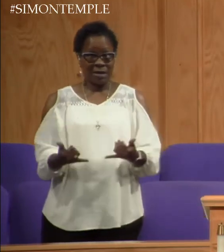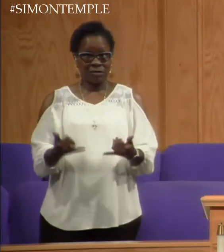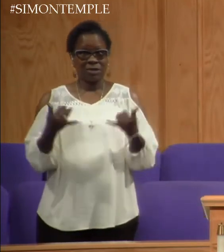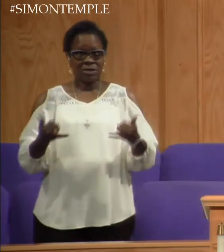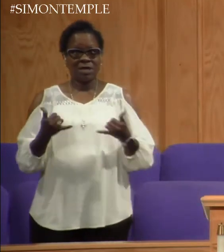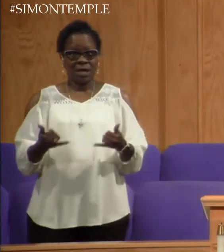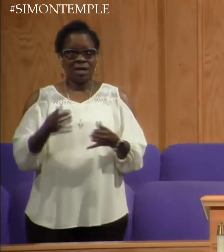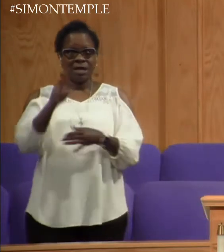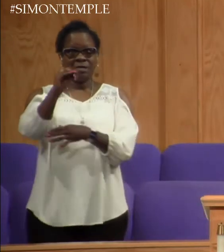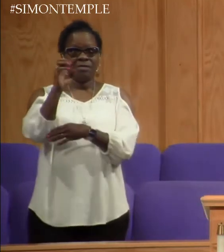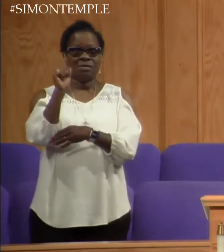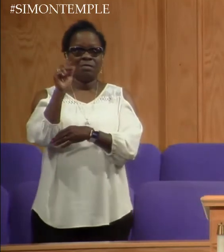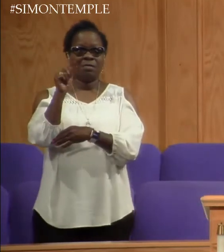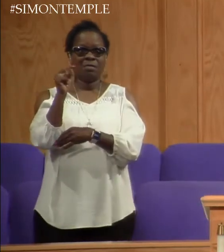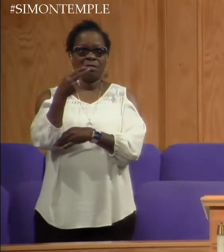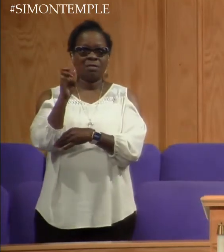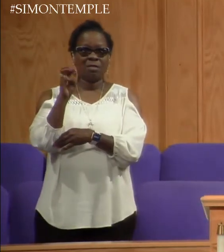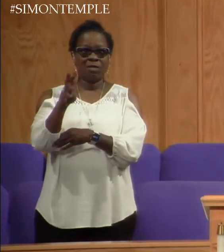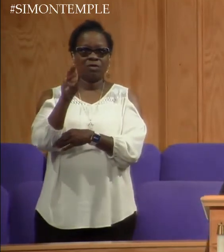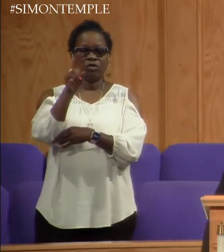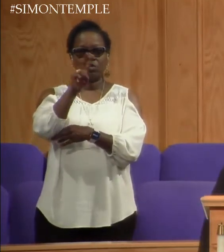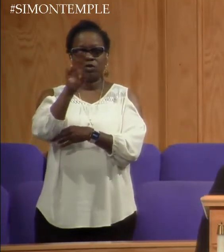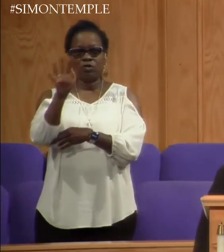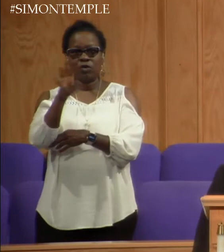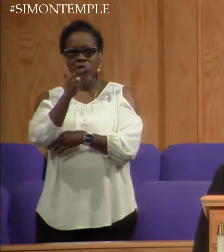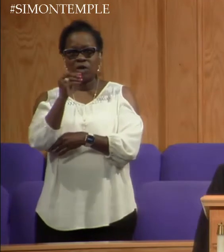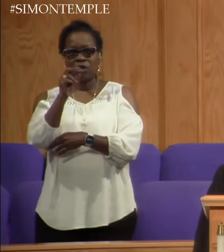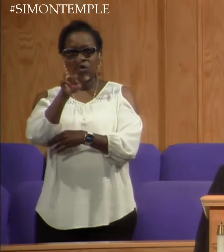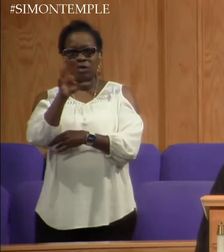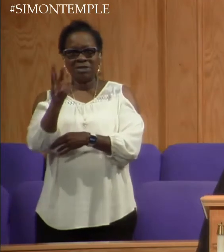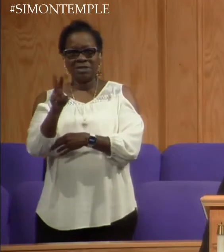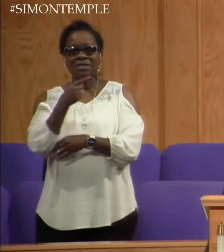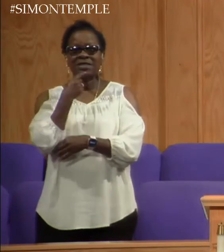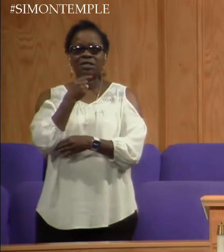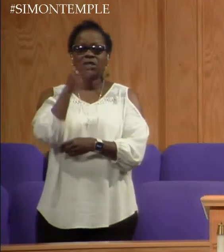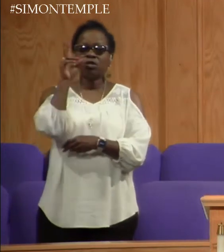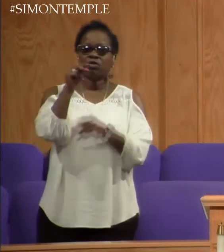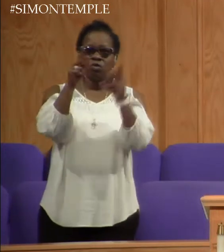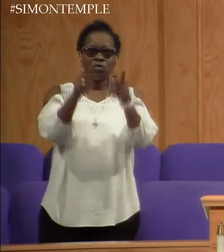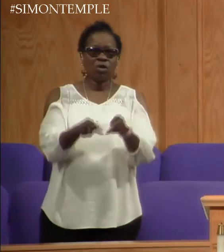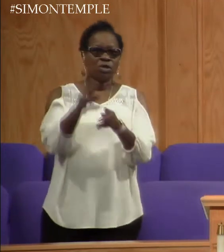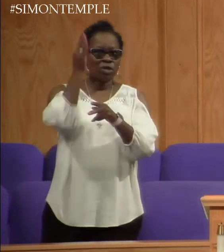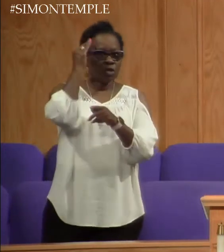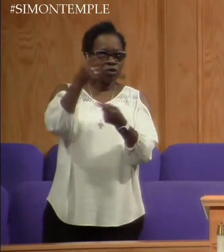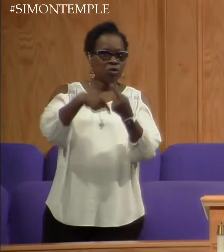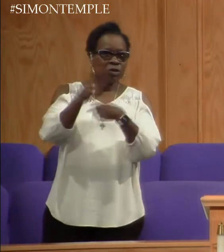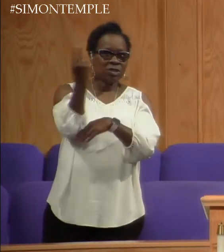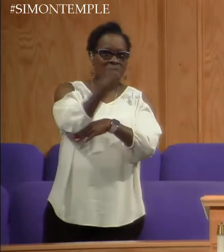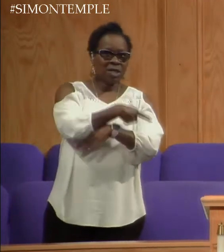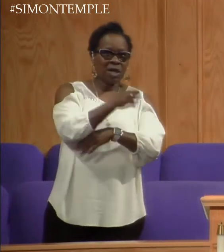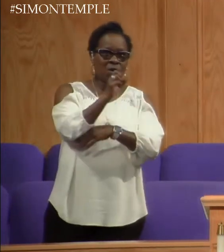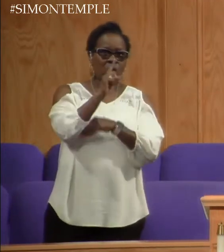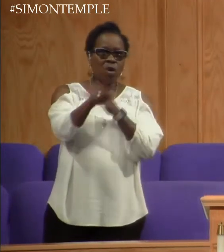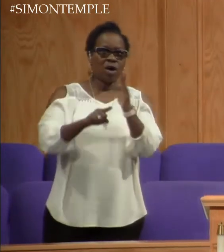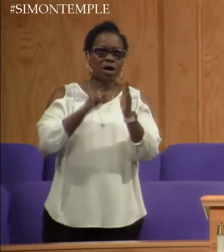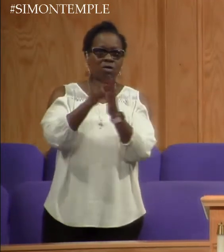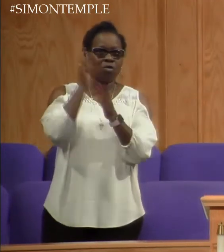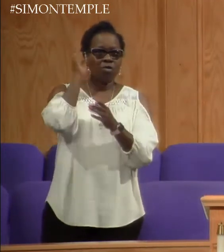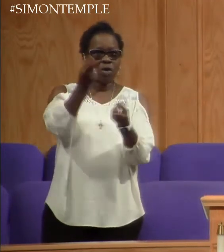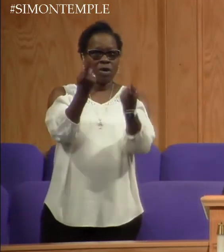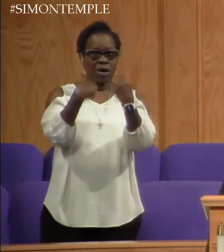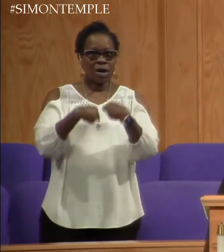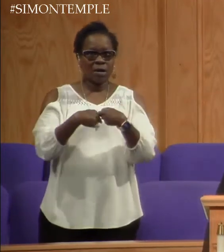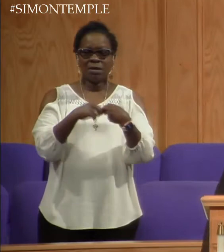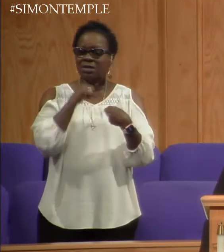Matthew 24:36 says, "No one knows, however, when the day and hour will come, neither the angels in heaven nor